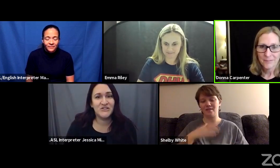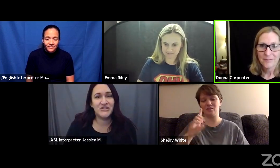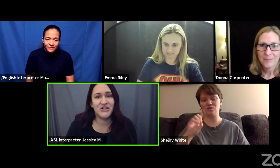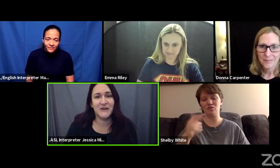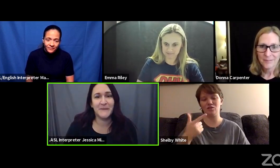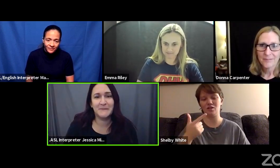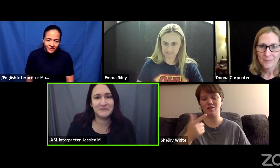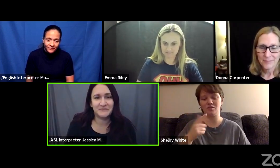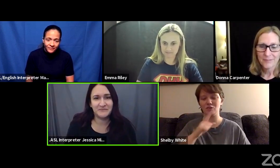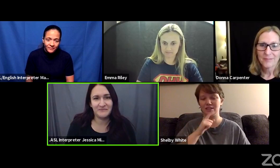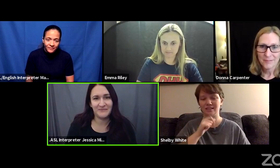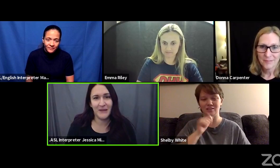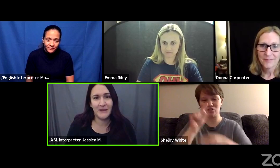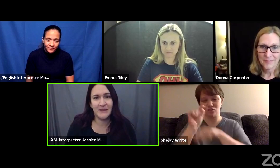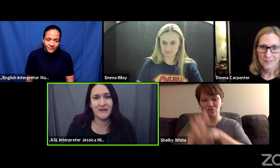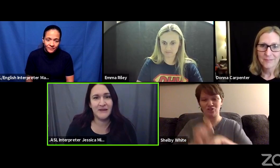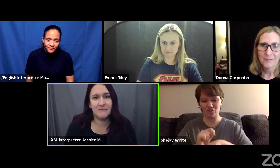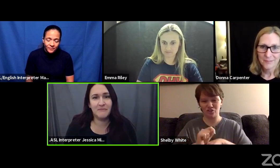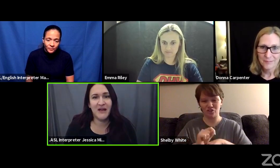Sure.